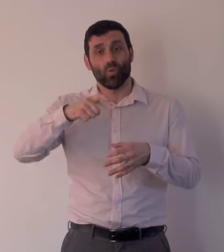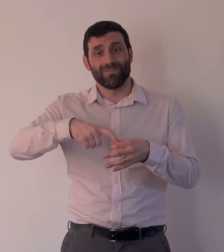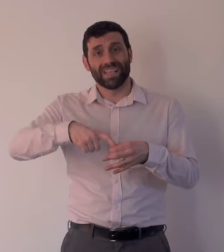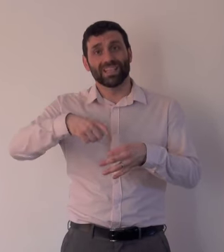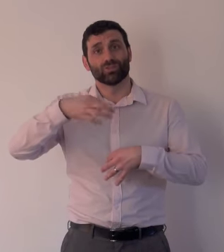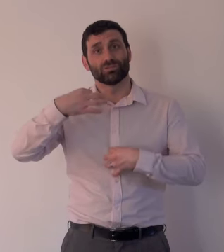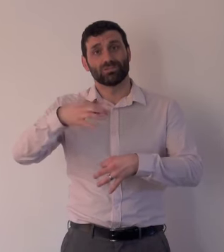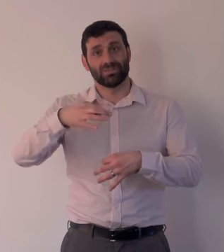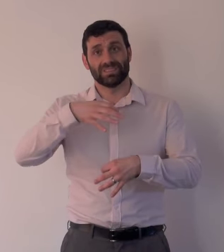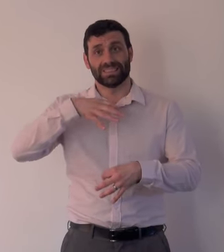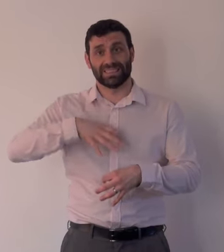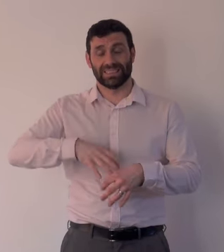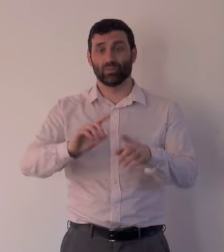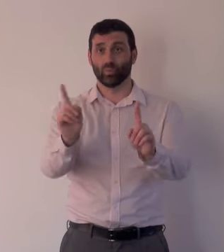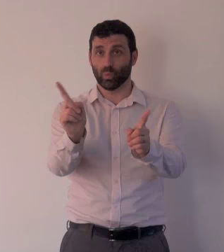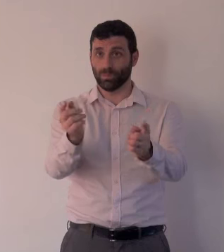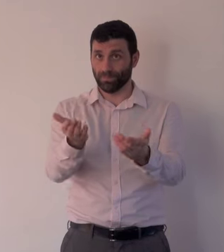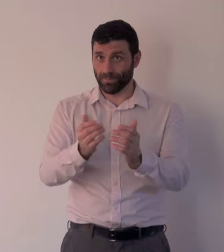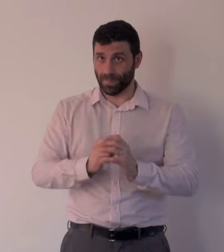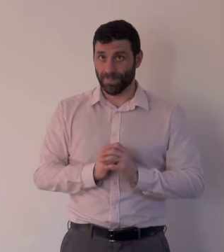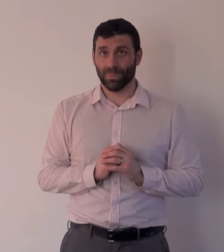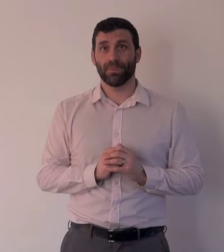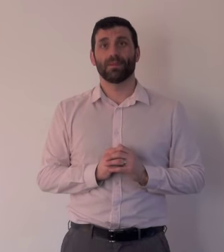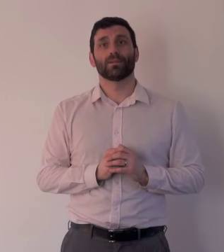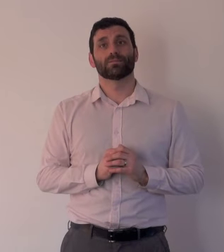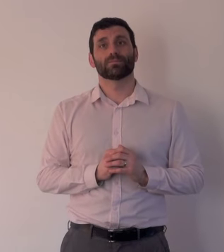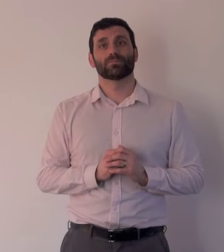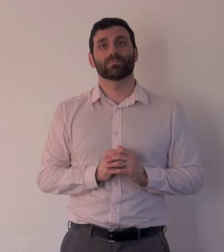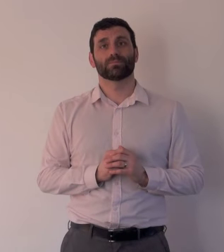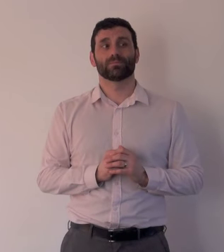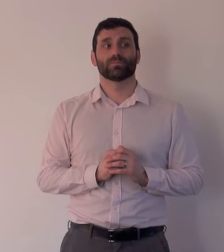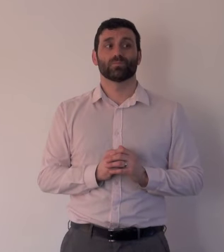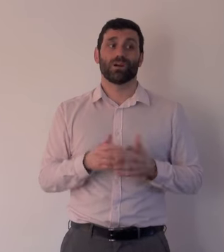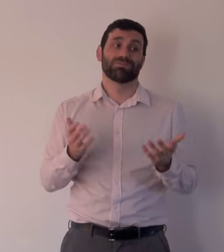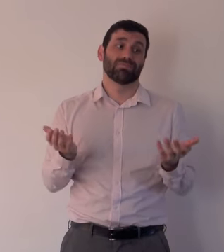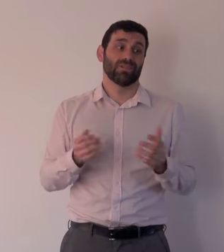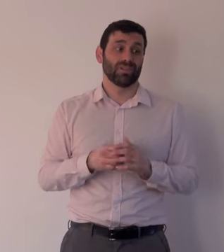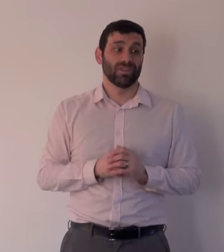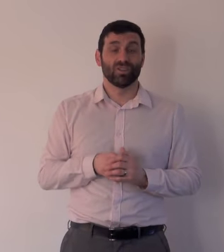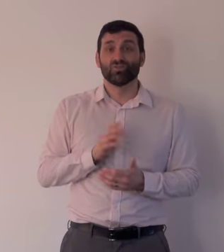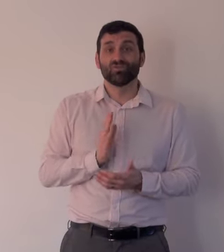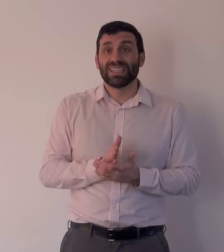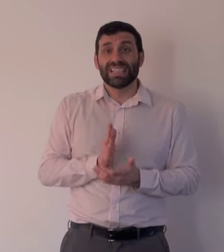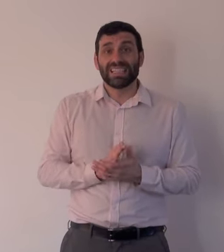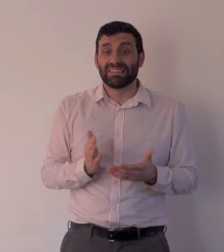In terms of qualification and educational requirements, well, there are no real